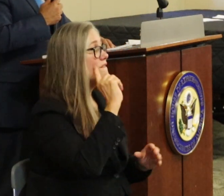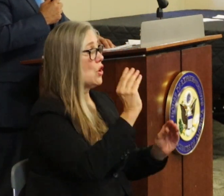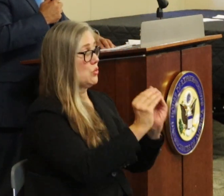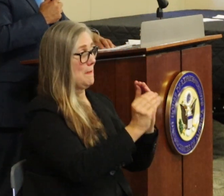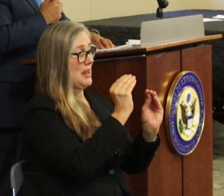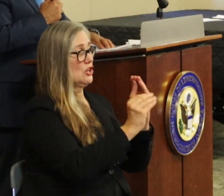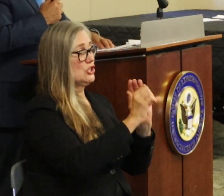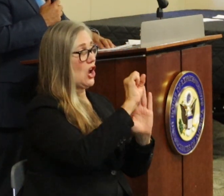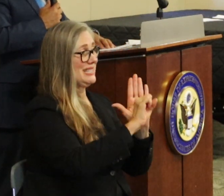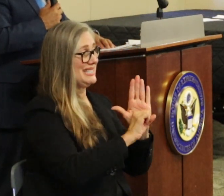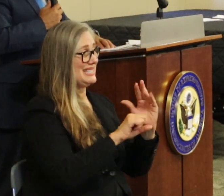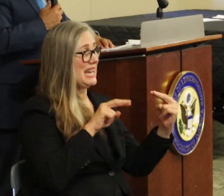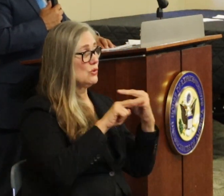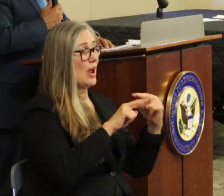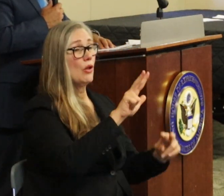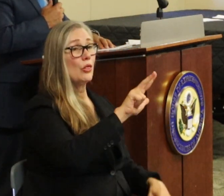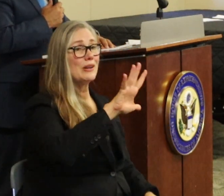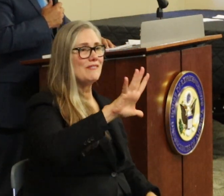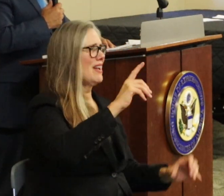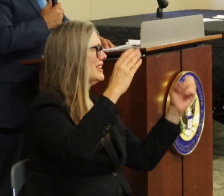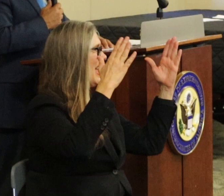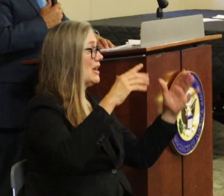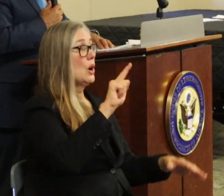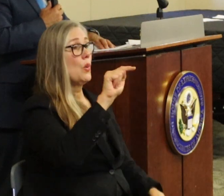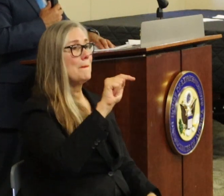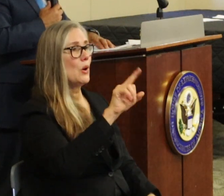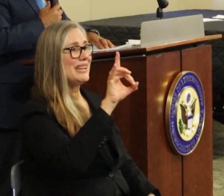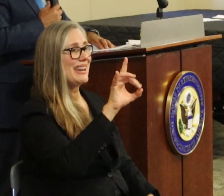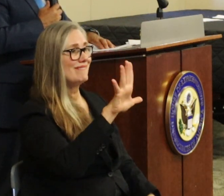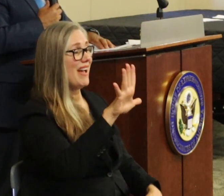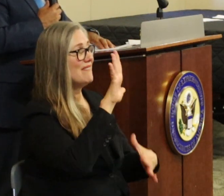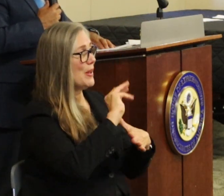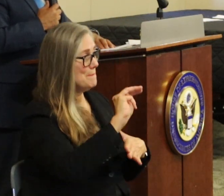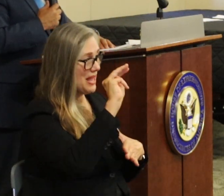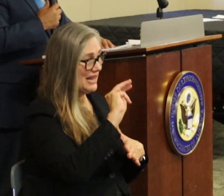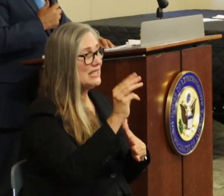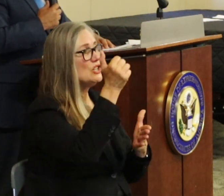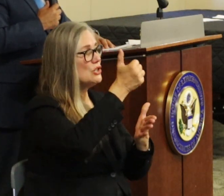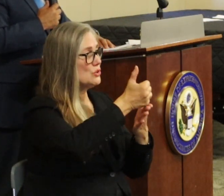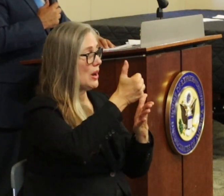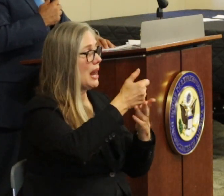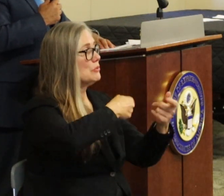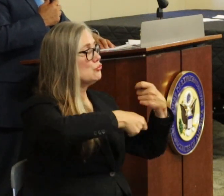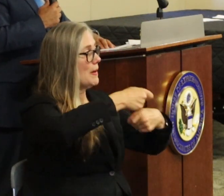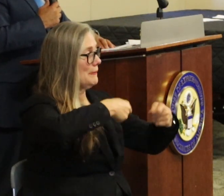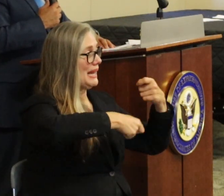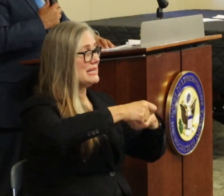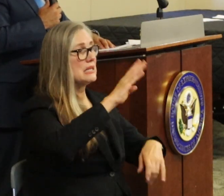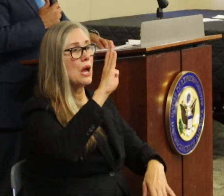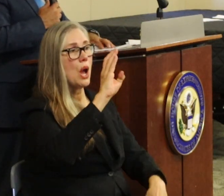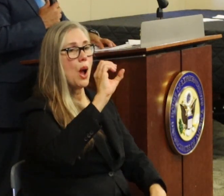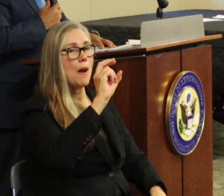repairs on State Route 35. $1.85 million to help the replacement of the